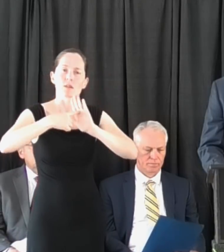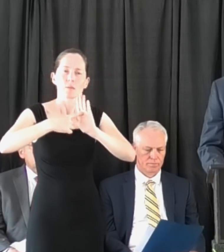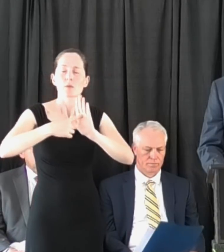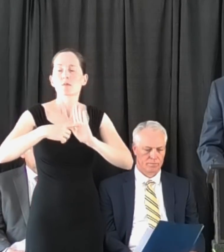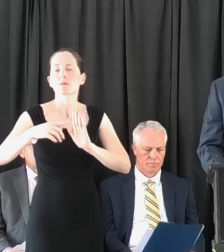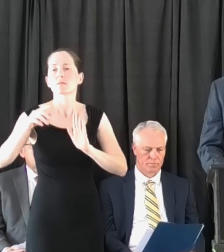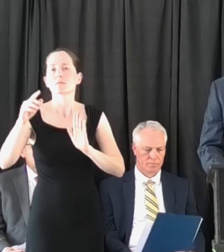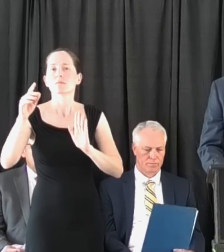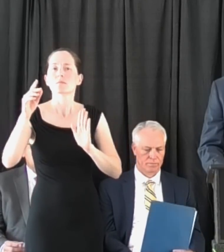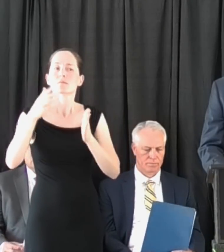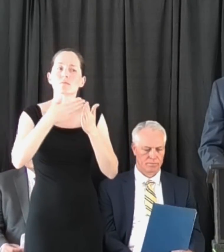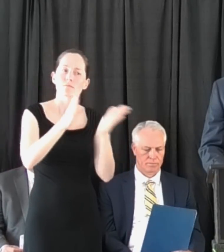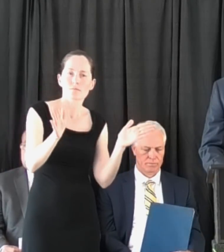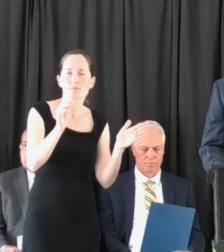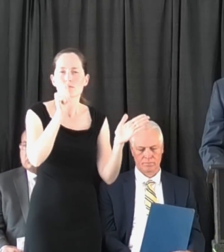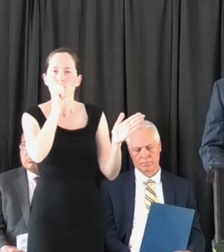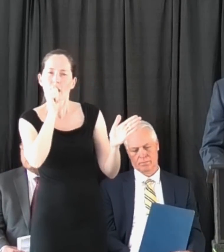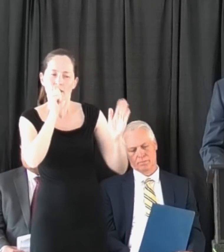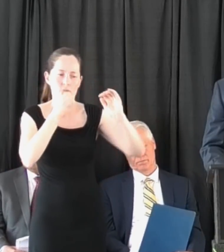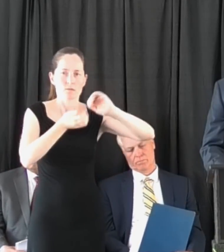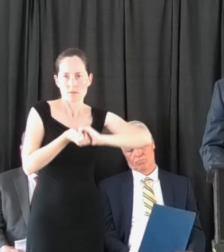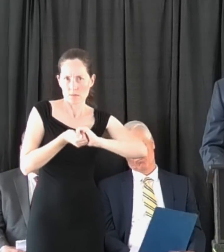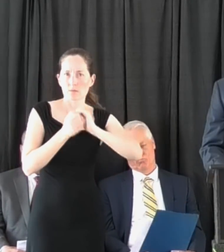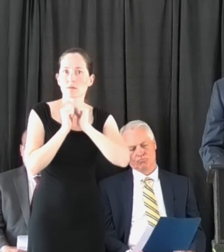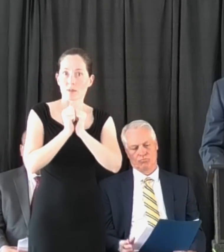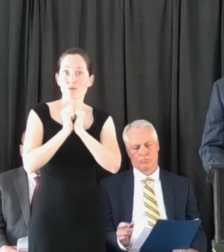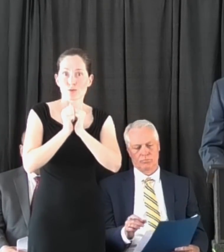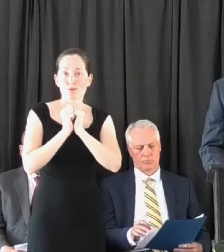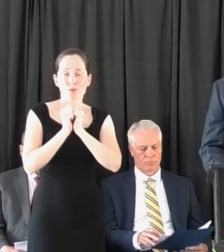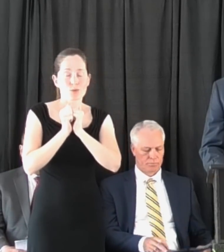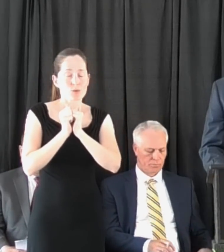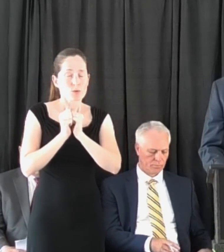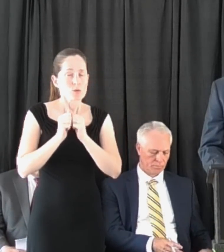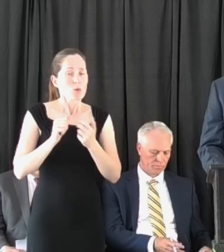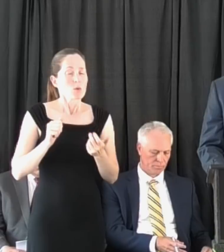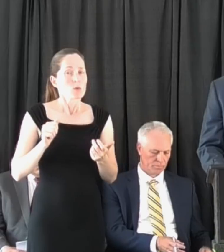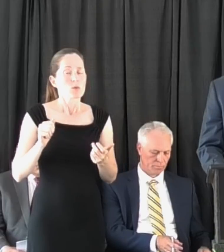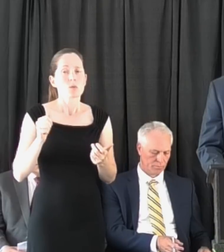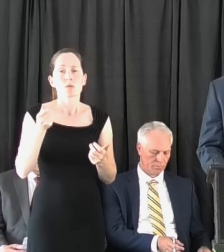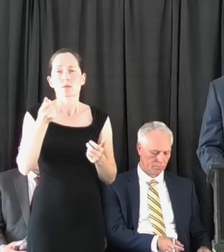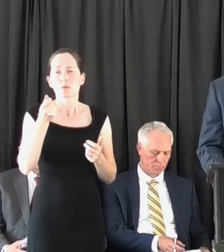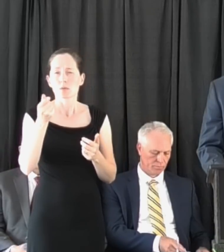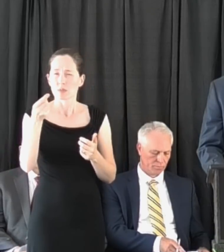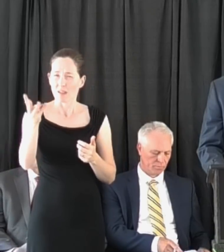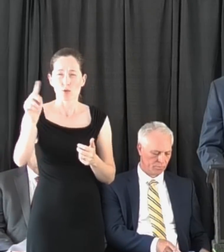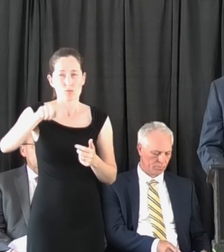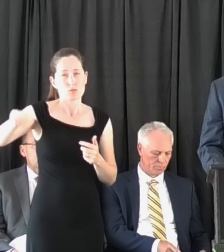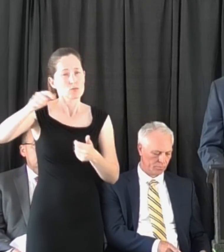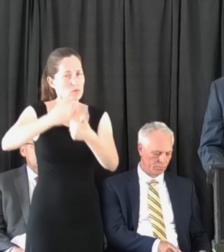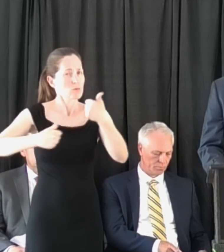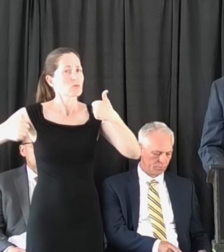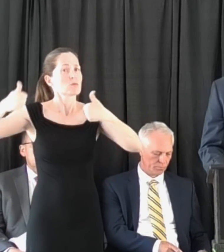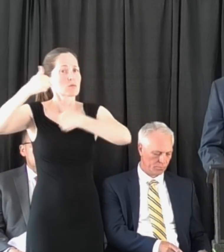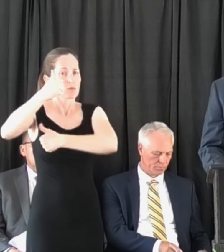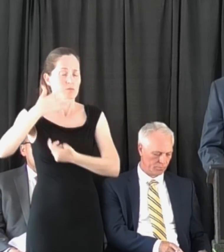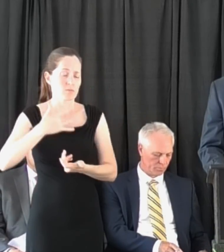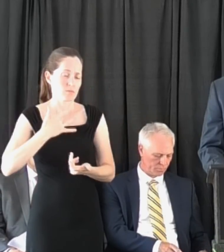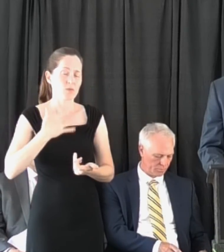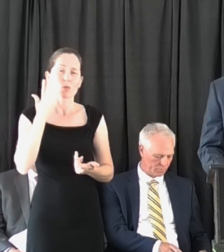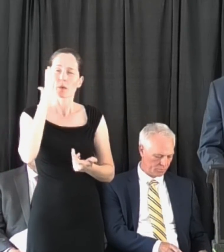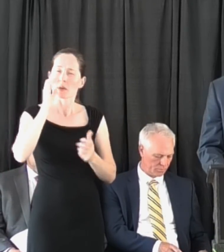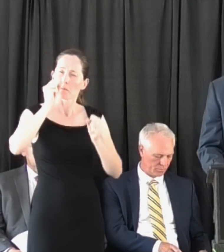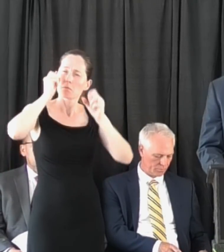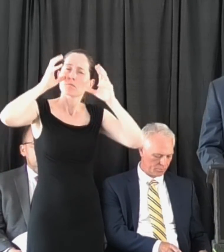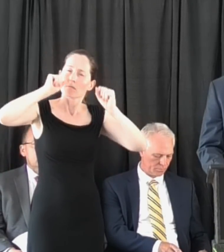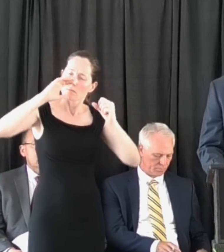Phil Engelkate, chairperson of the board, noted that it's a beautiful project that will be an amazing addition to Howard County. The project